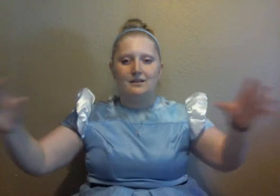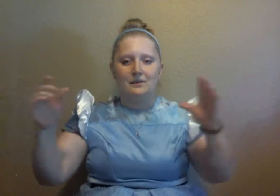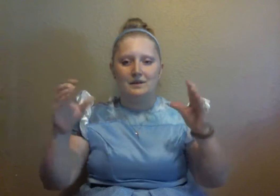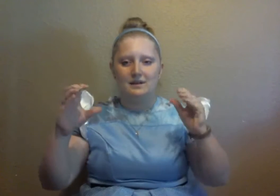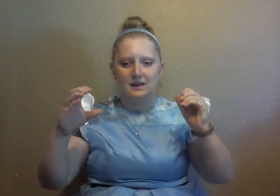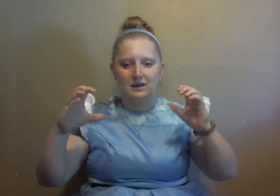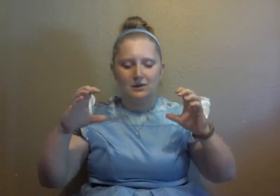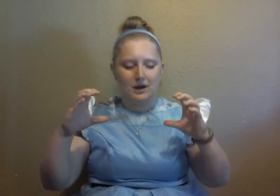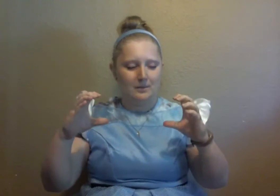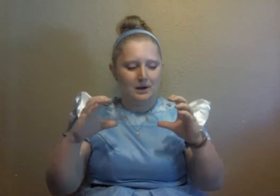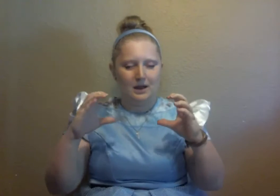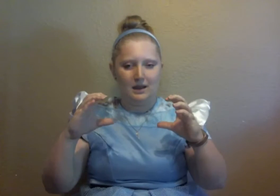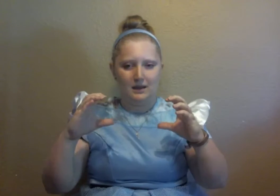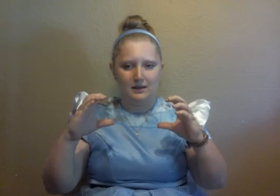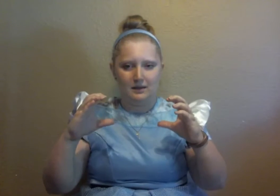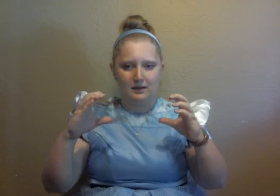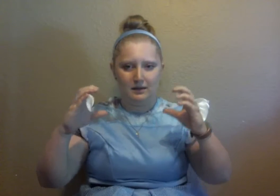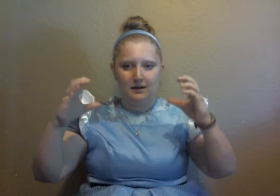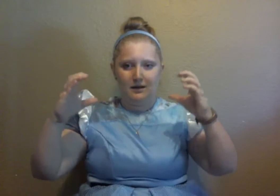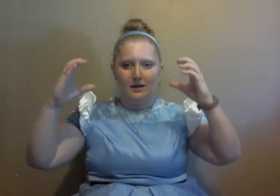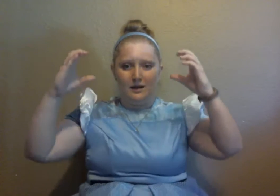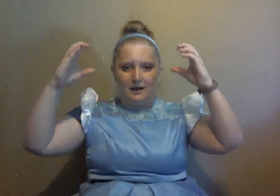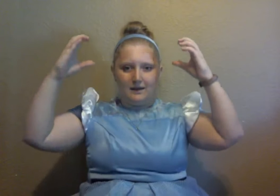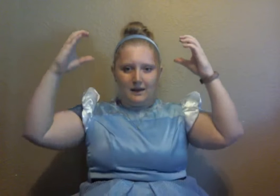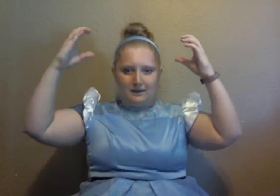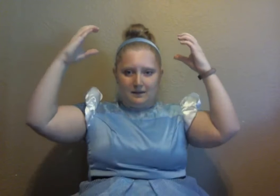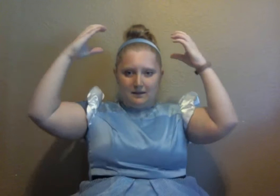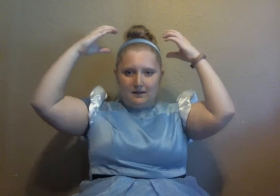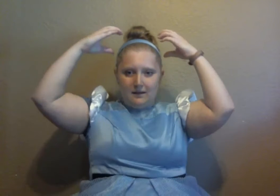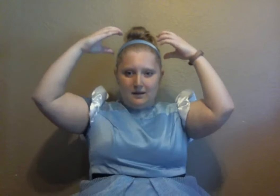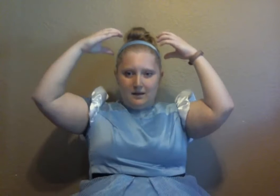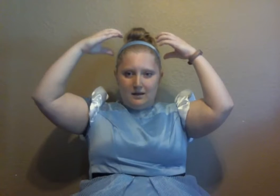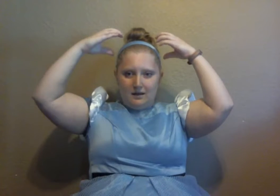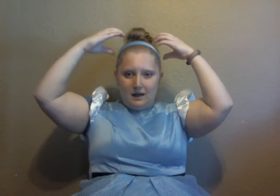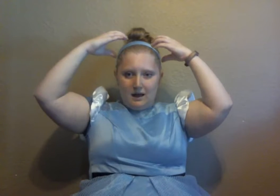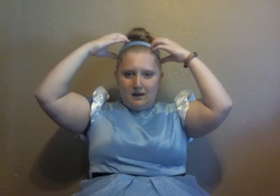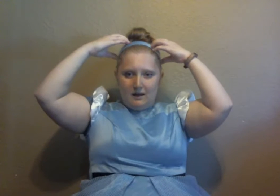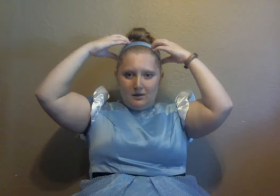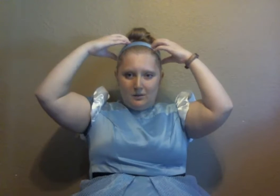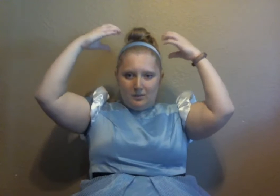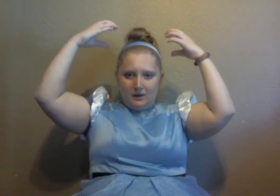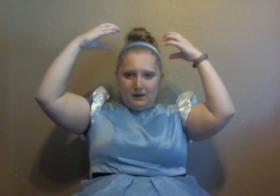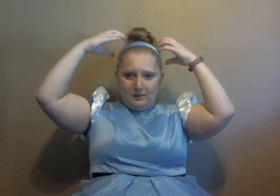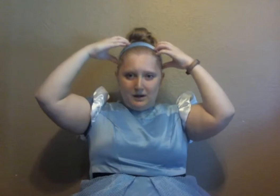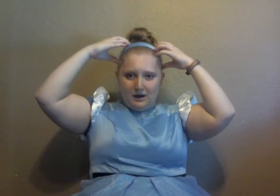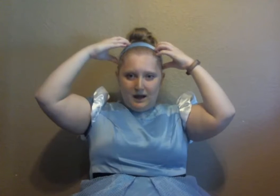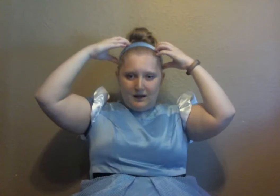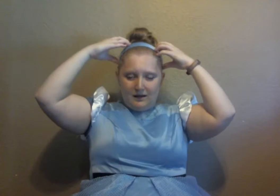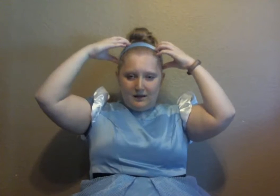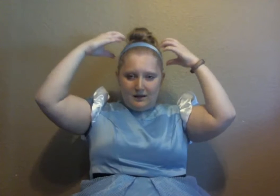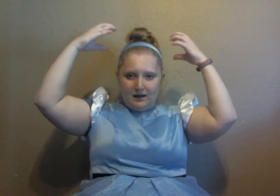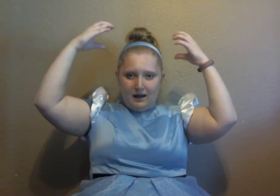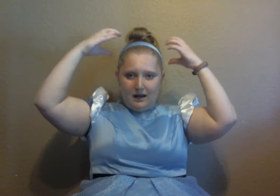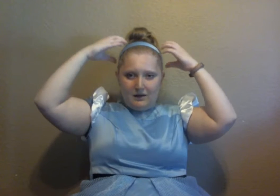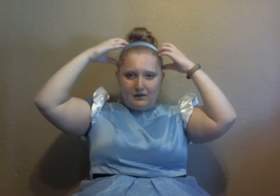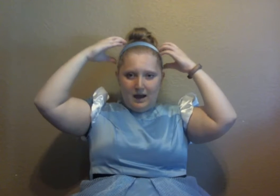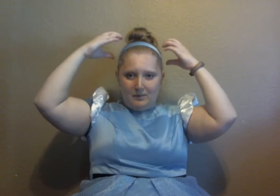for Disney, you cup your hands like this, and then you put them to your head, and you tap your